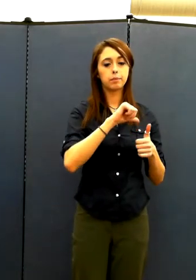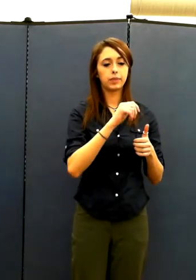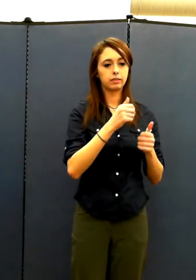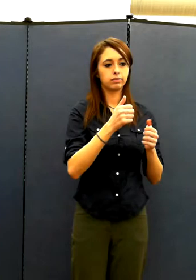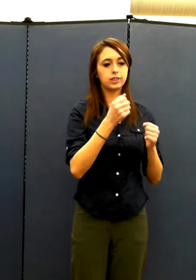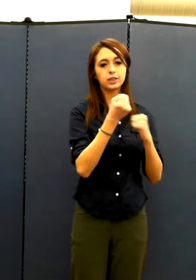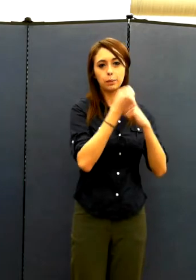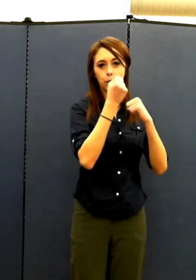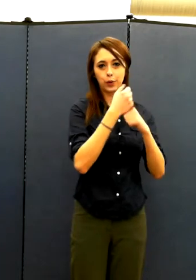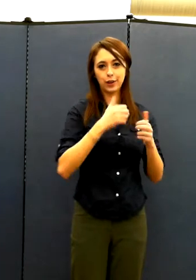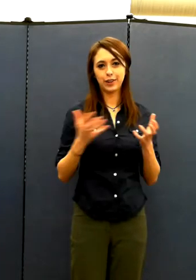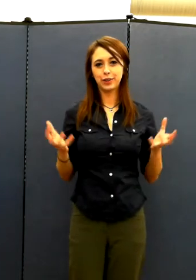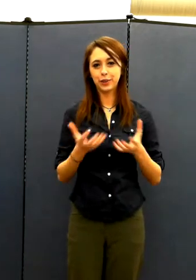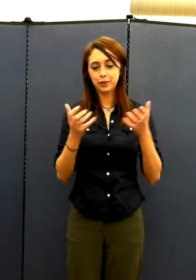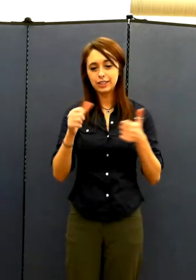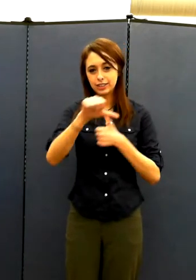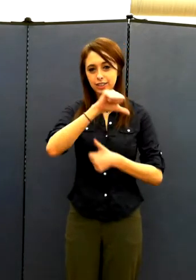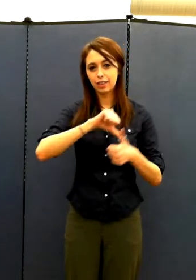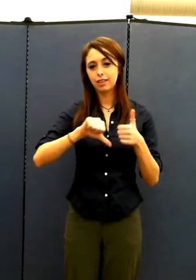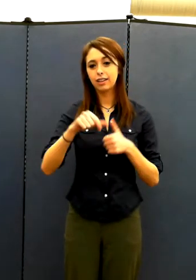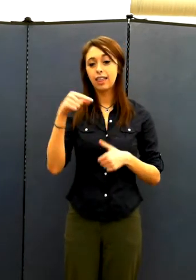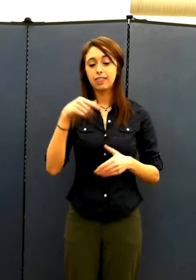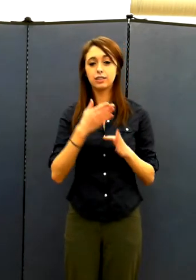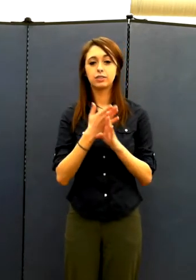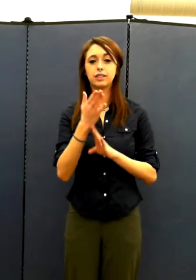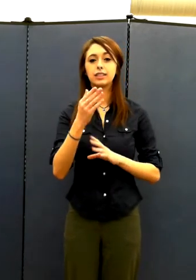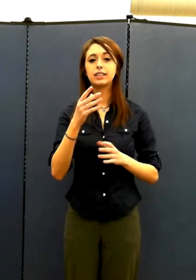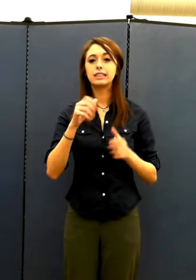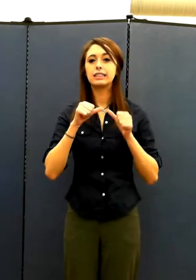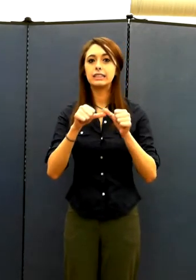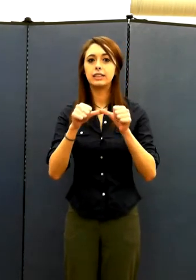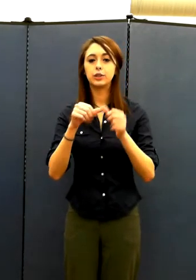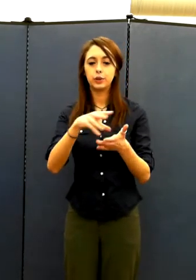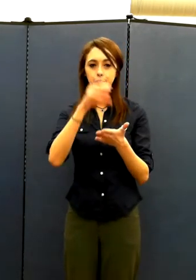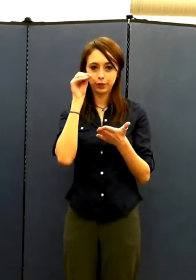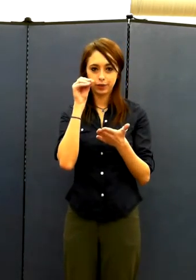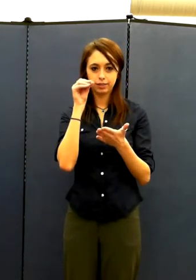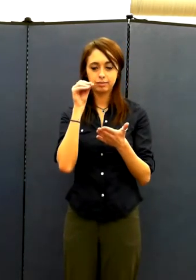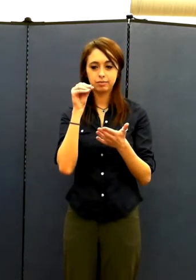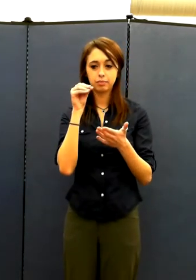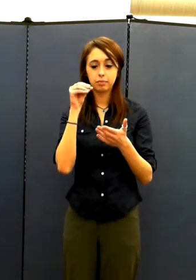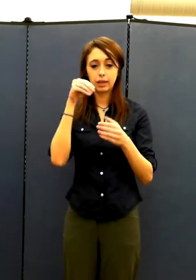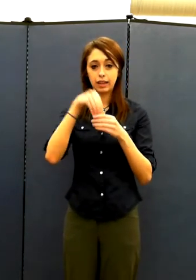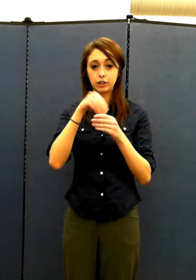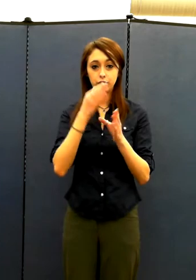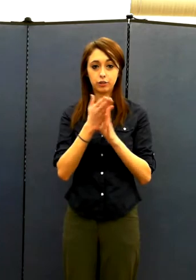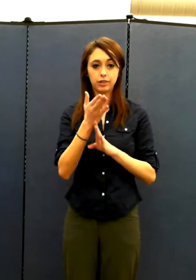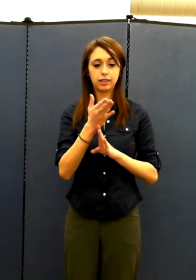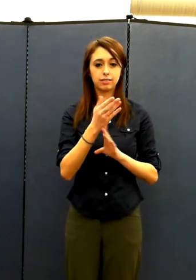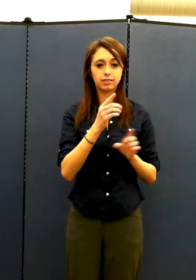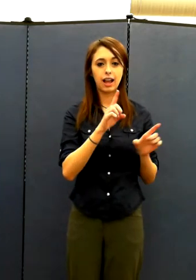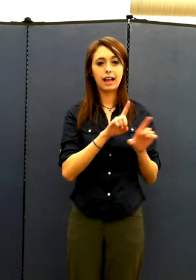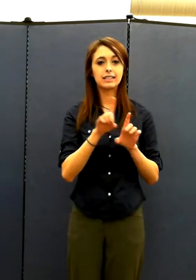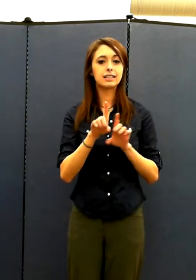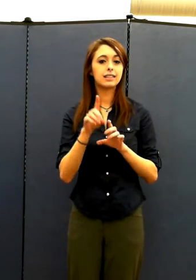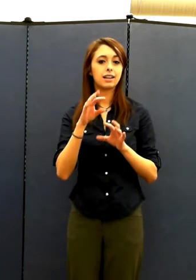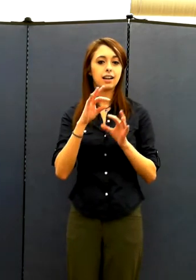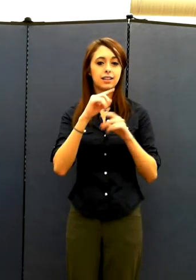in this career, you're going to continue to learn as you continue out in your career as a sign language interpreter. I'm pretty sure